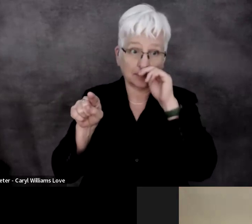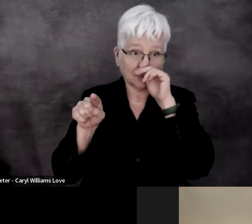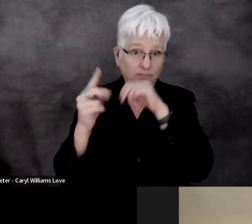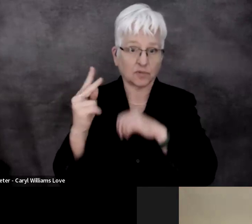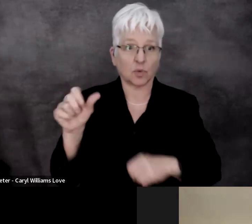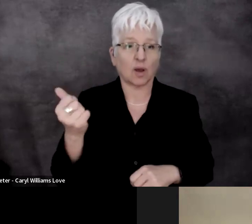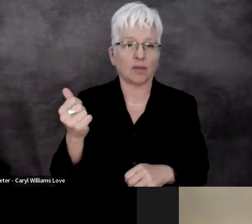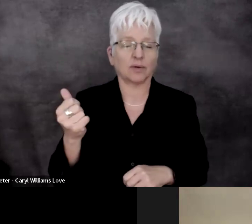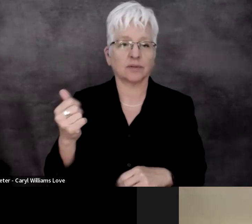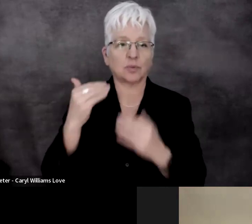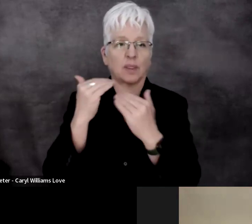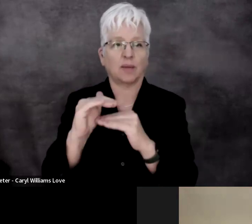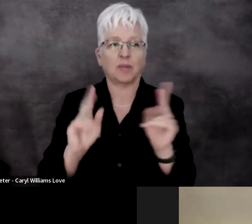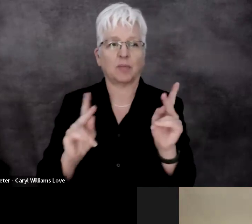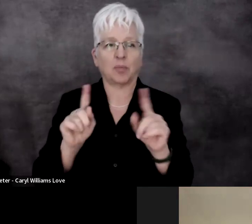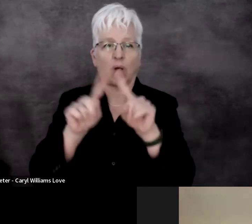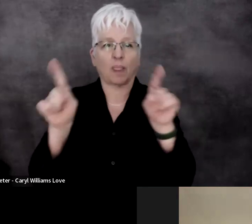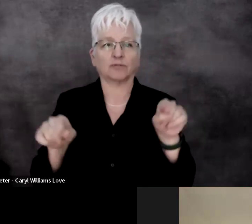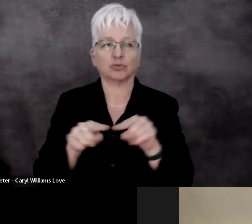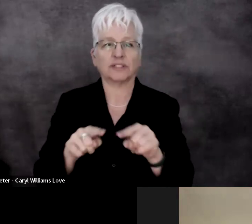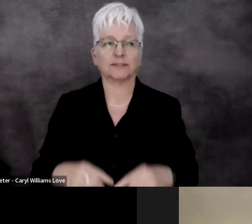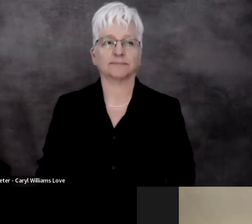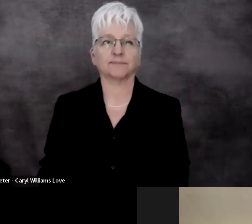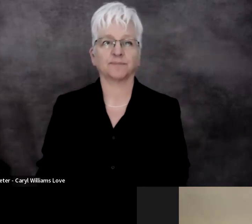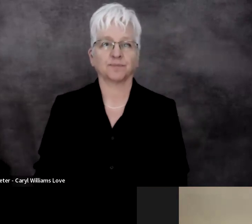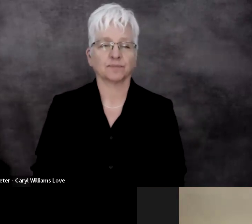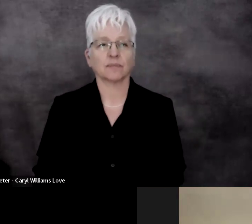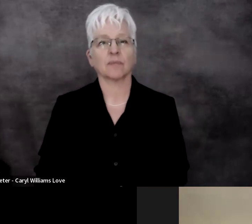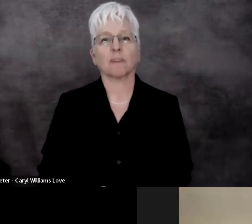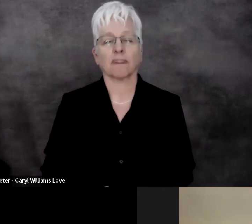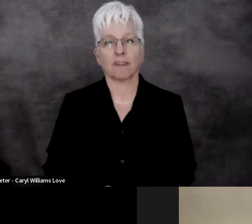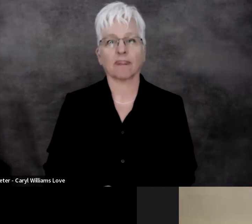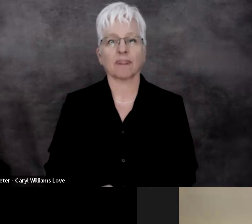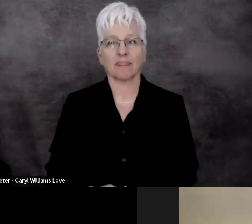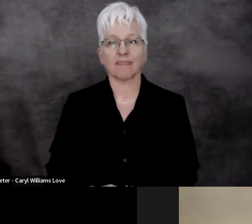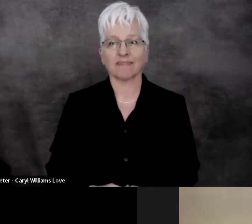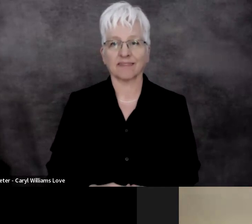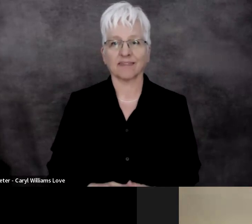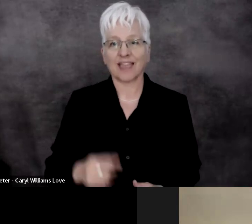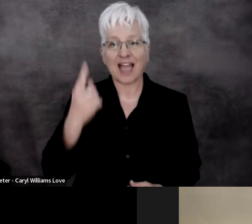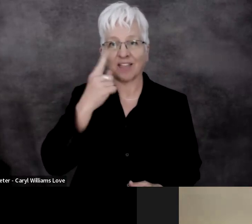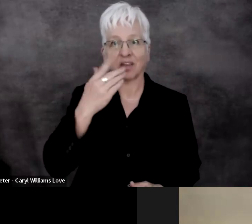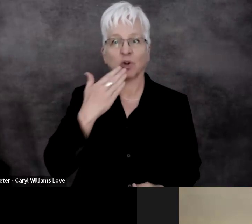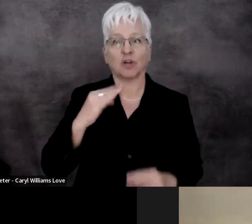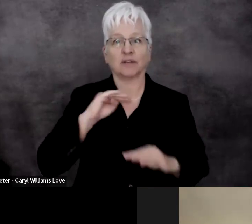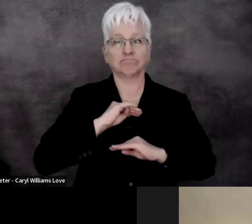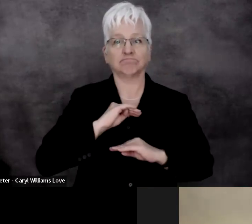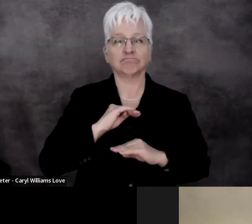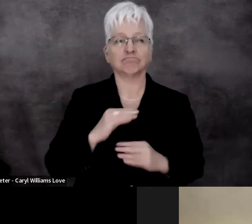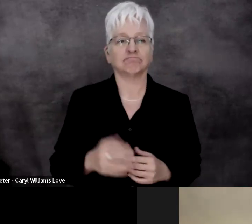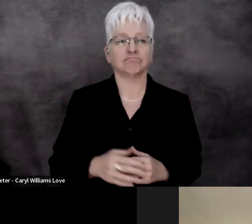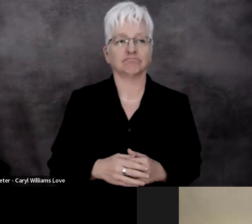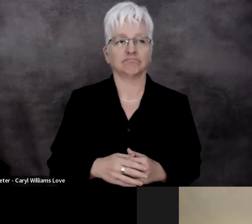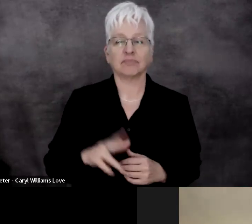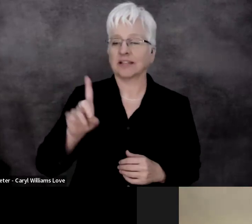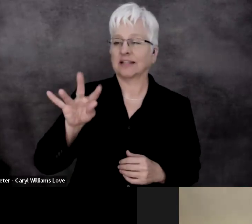with their cameras, just the both cameras. Perfect. All right, I think we're in business. So David, do you want to kick it